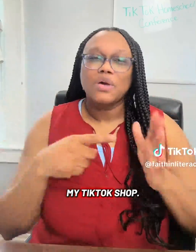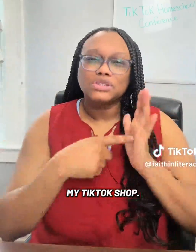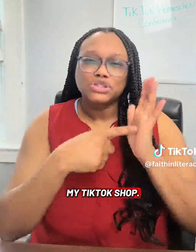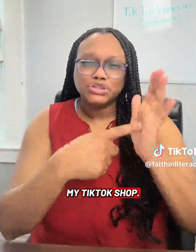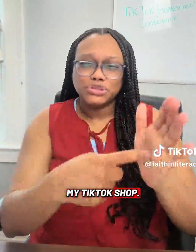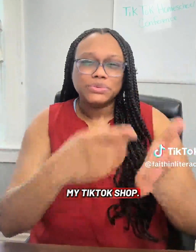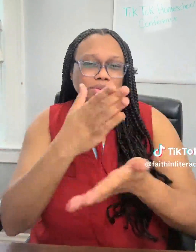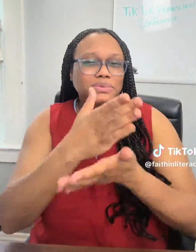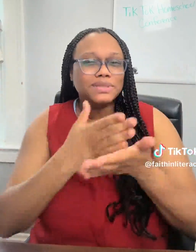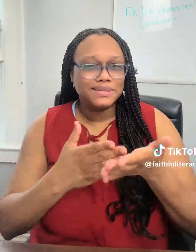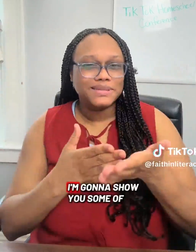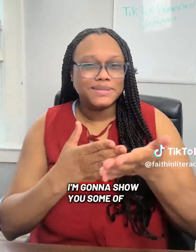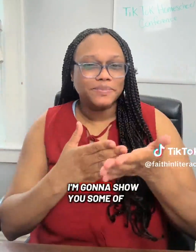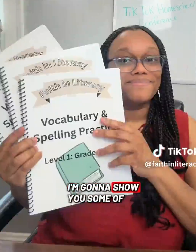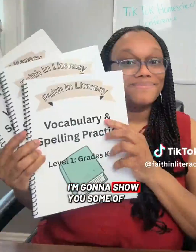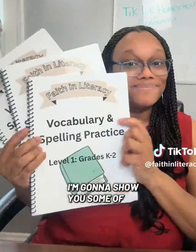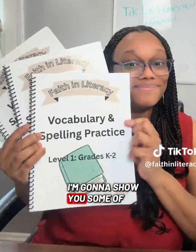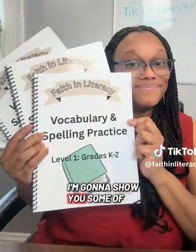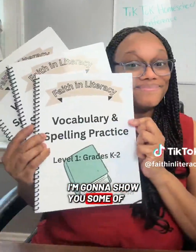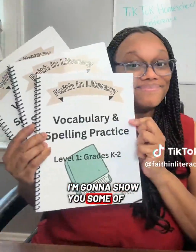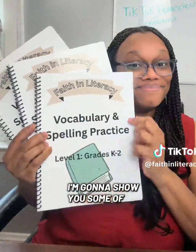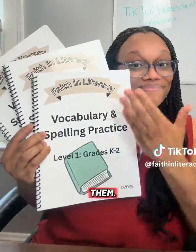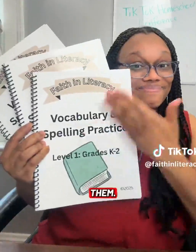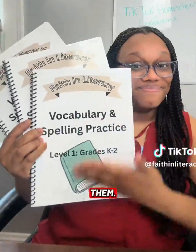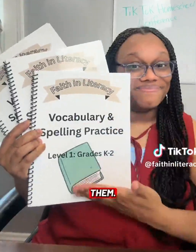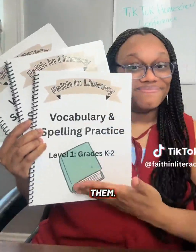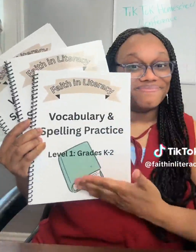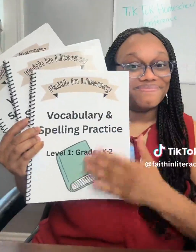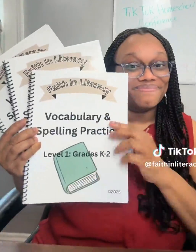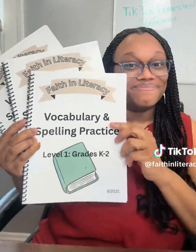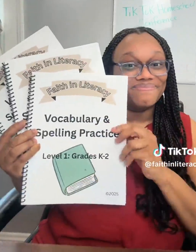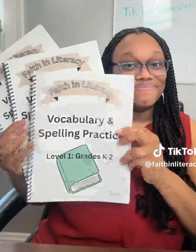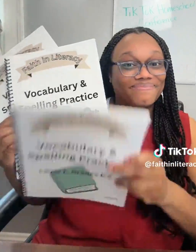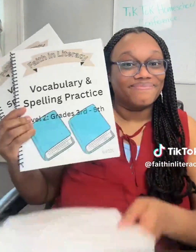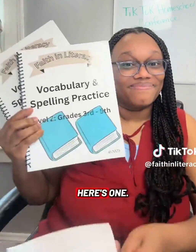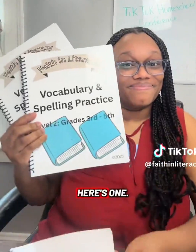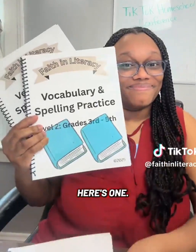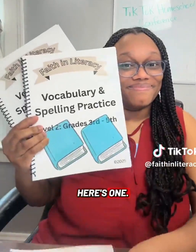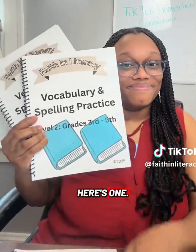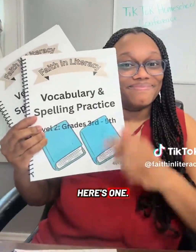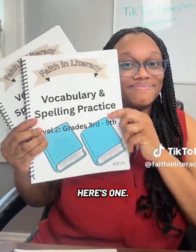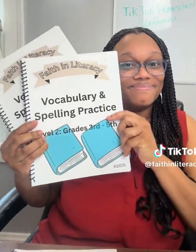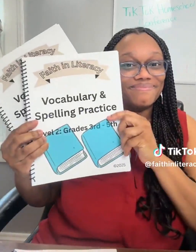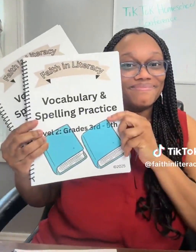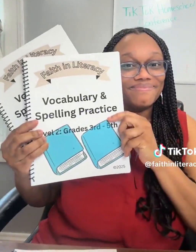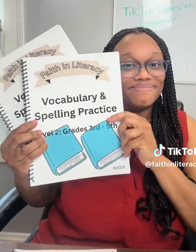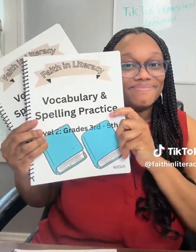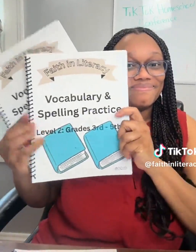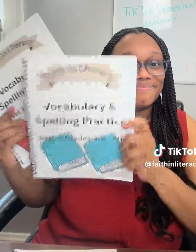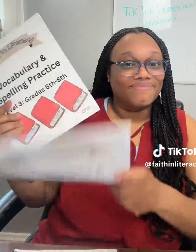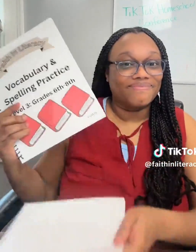shop, but I want to show you some of them. Here's one.